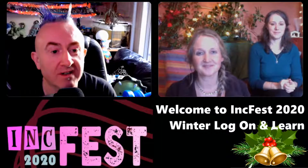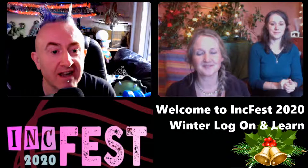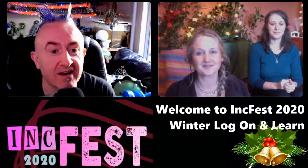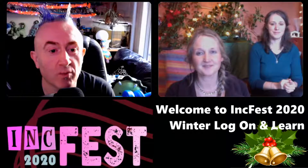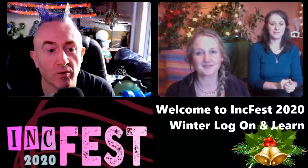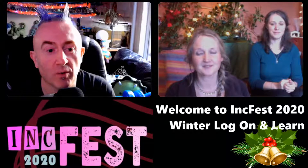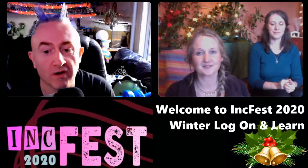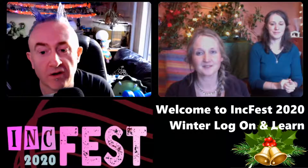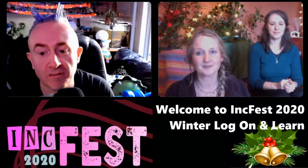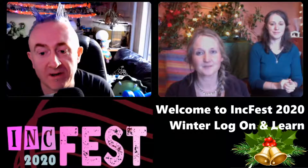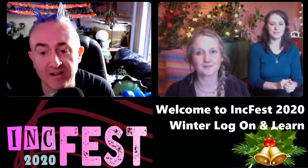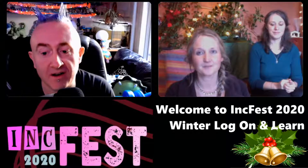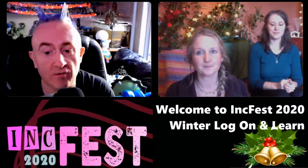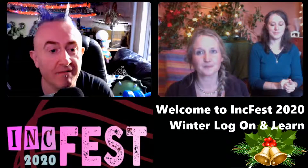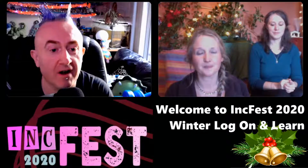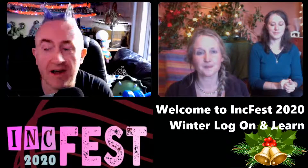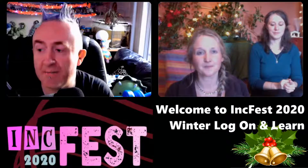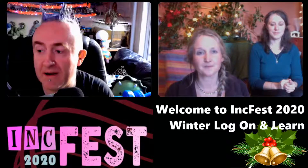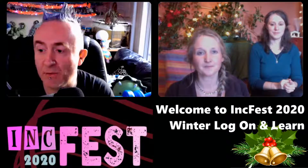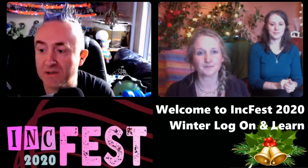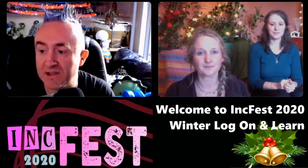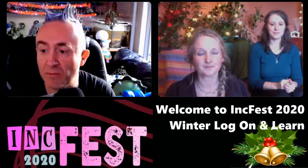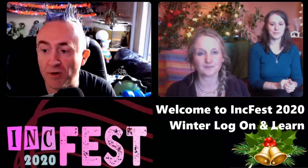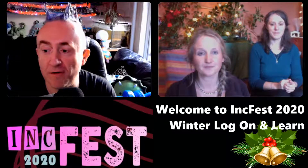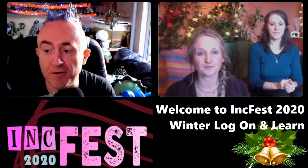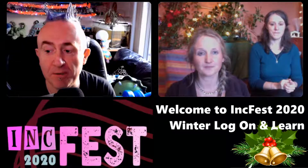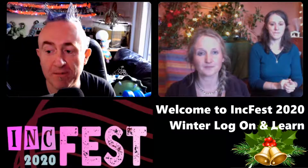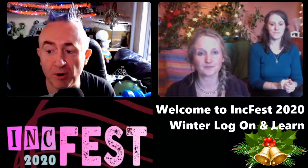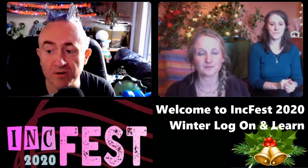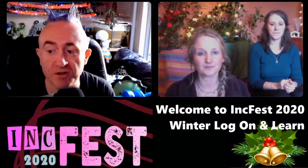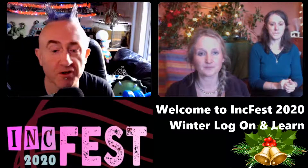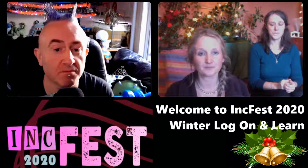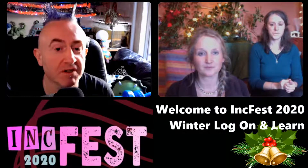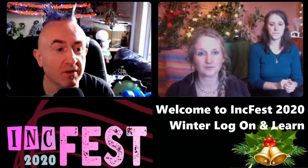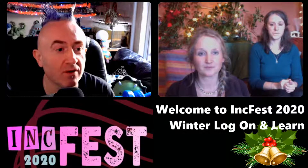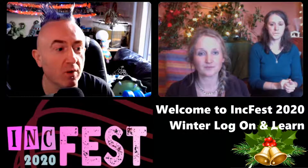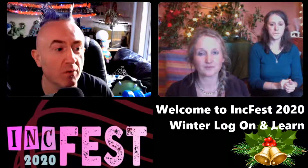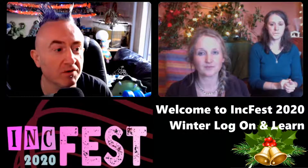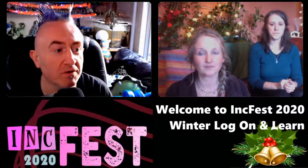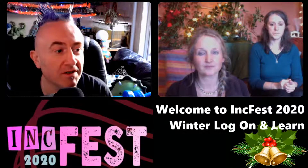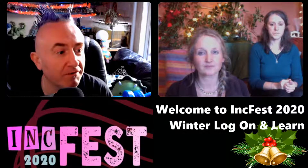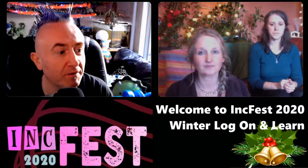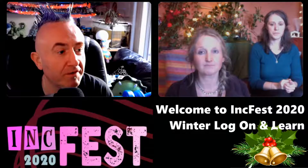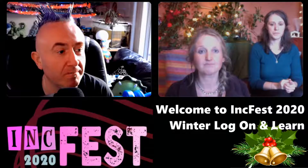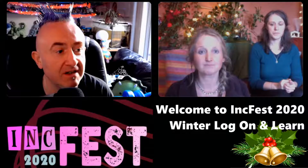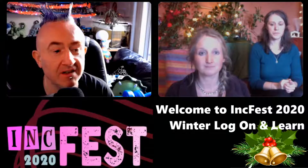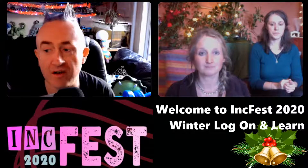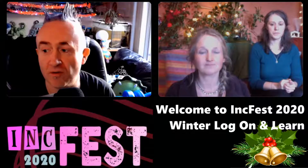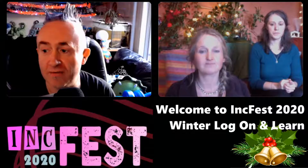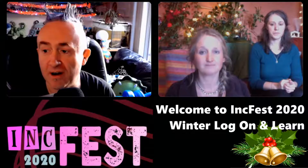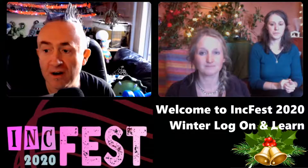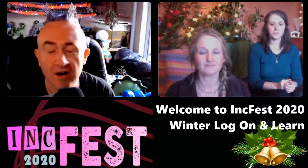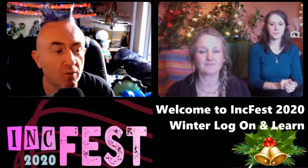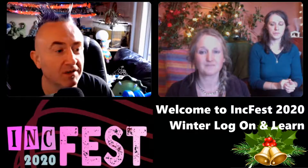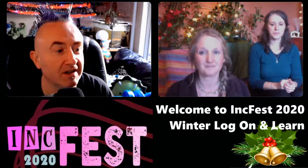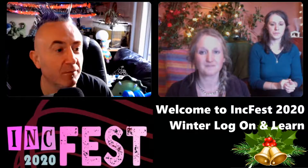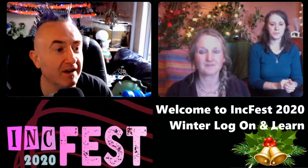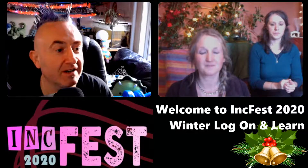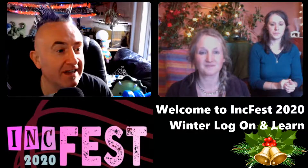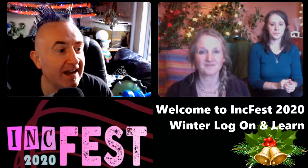say we'll look at Peace Like a River and then maybe we'll see. We've got a few people on Zoom. So I think what we'll do is after we've done Peace Like a River, we'll see if we can say hello